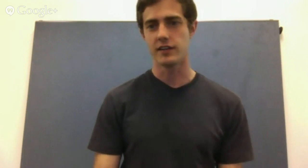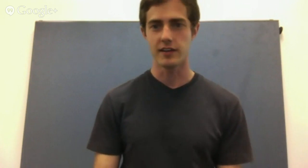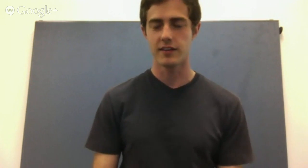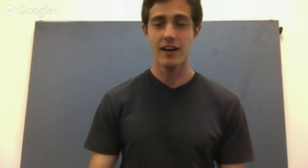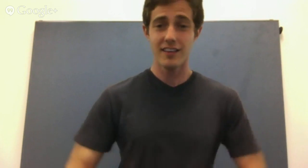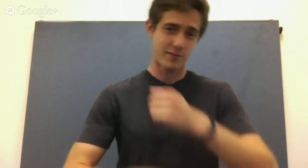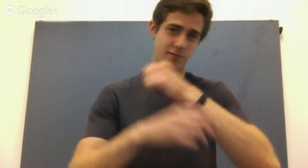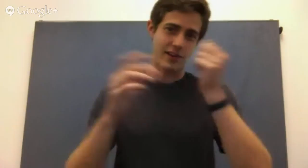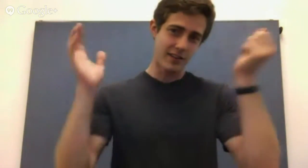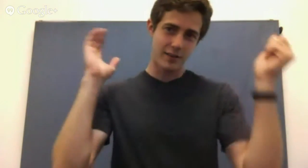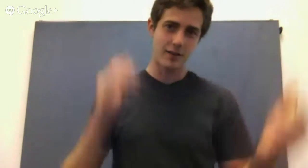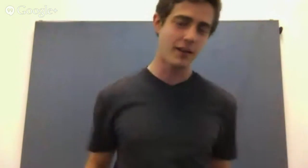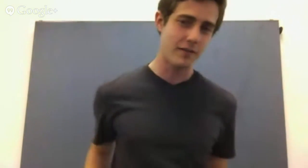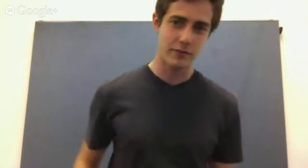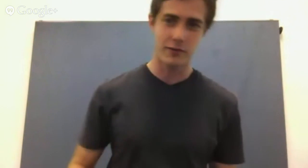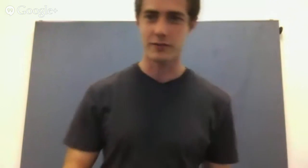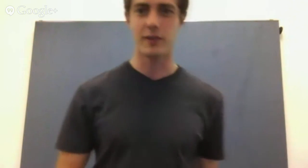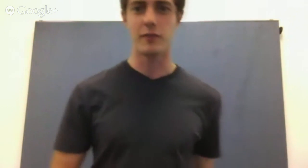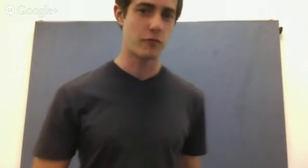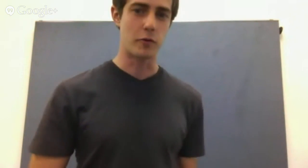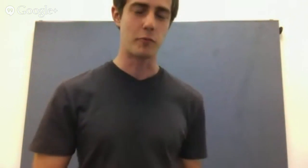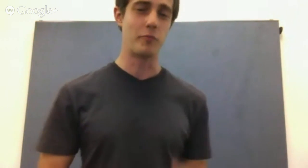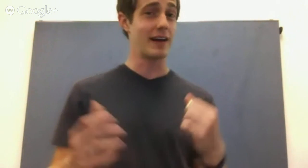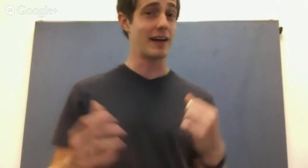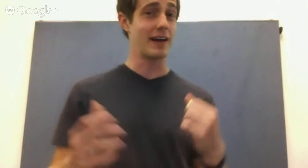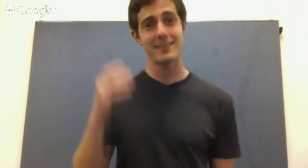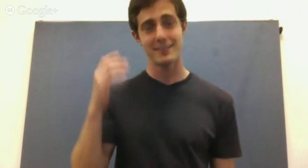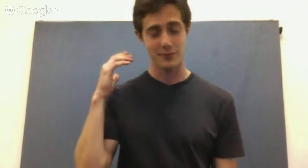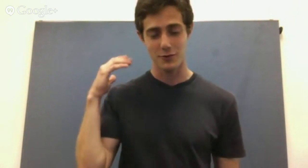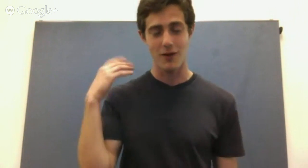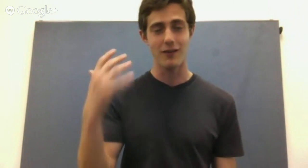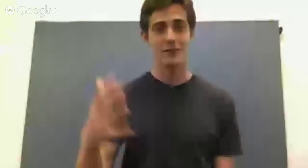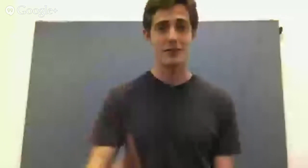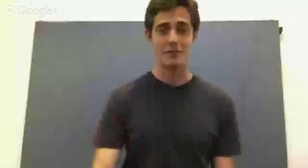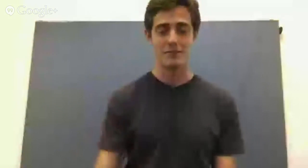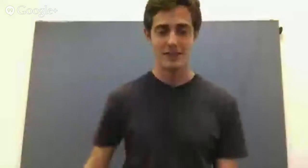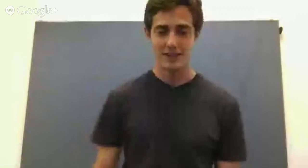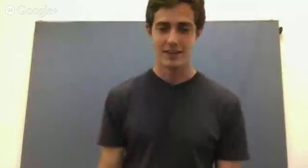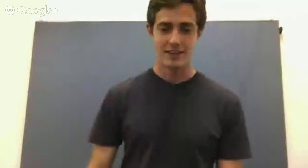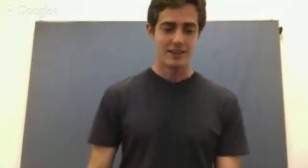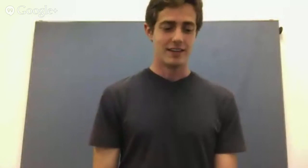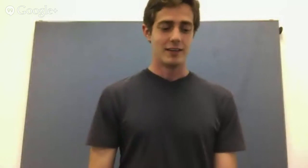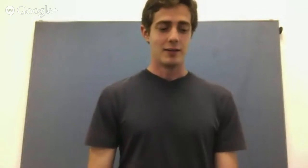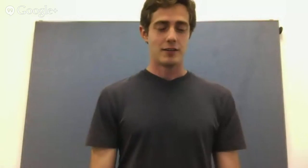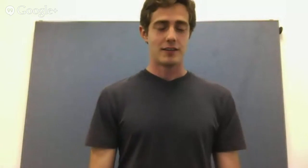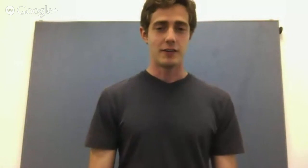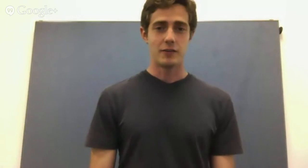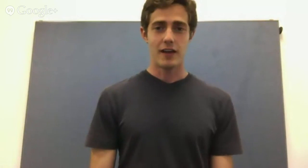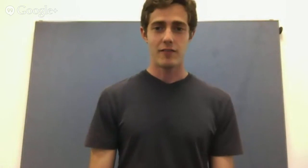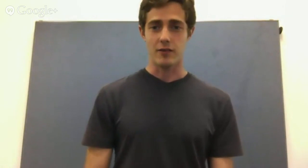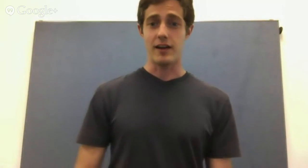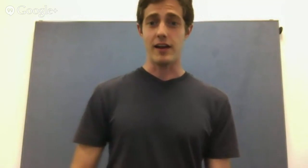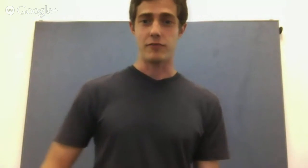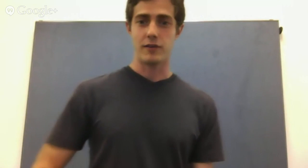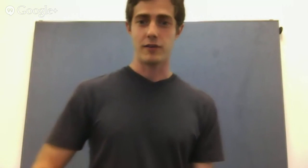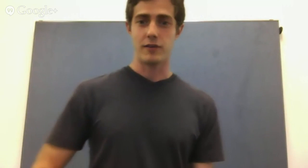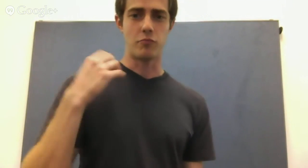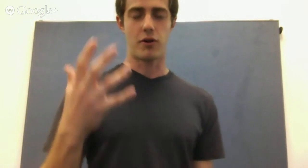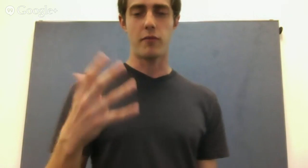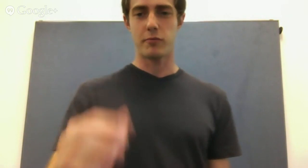Day. I like a lot of the songs that I perform, but I cannot do all of them because I only have an hour and a half, and probably